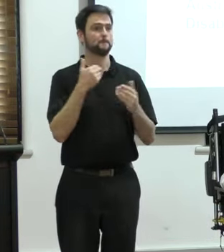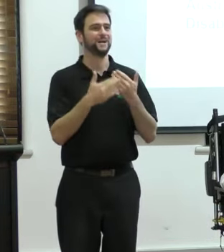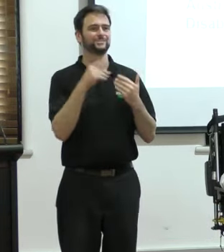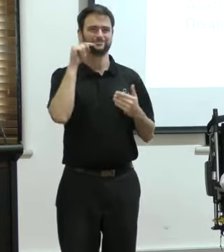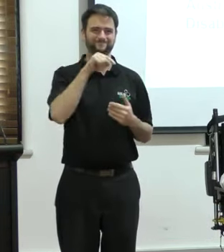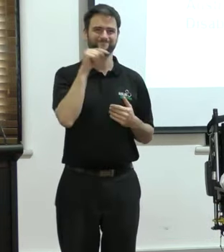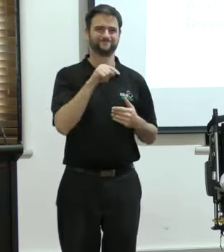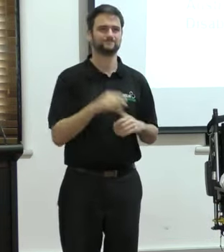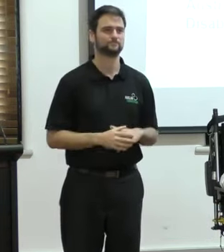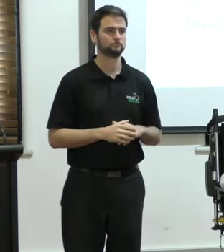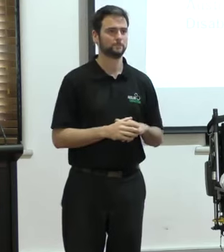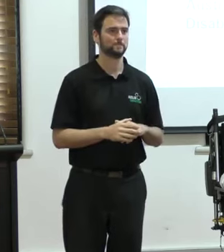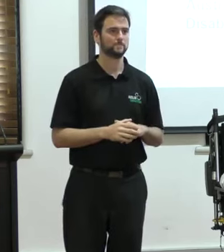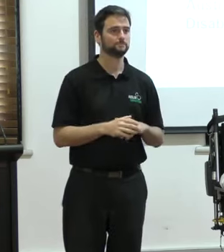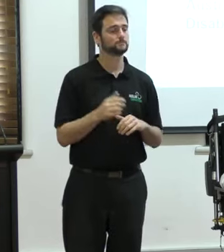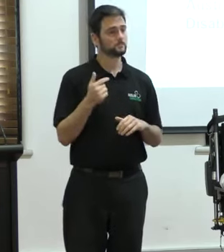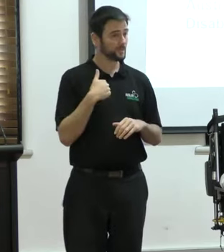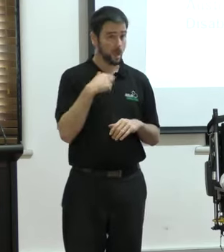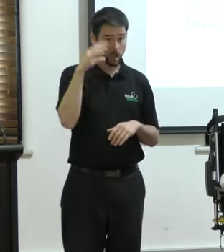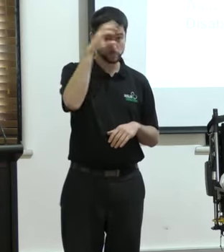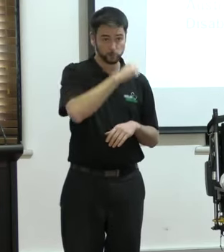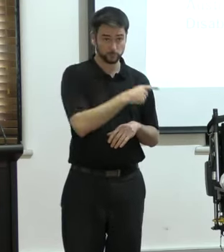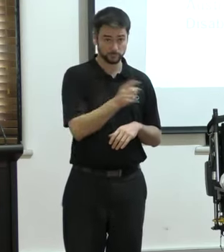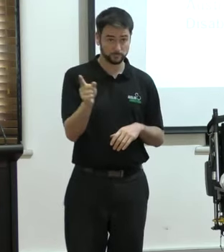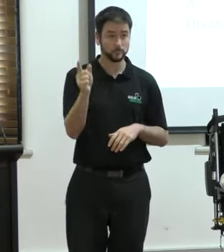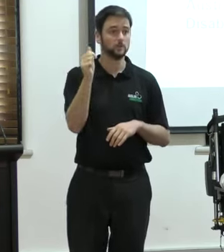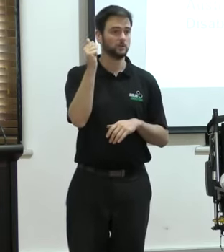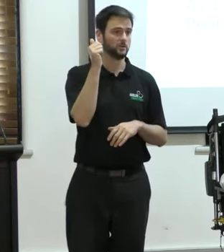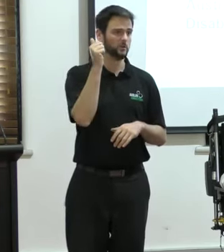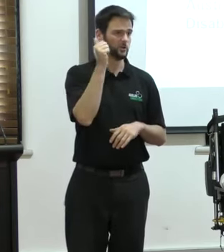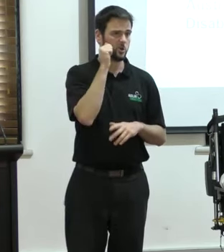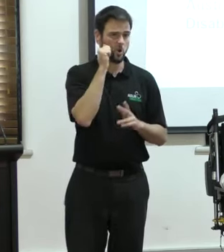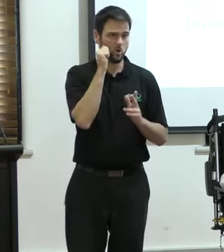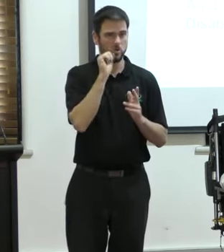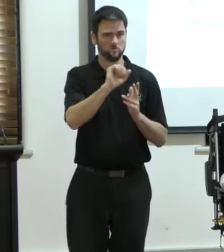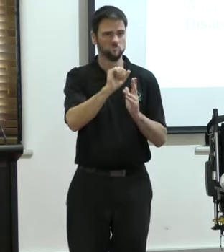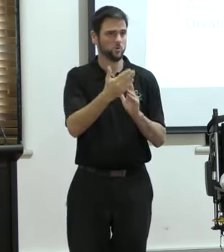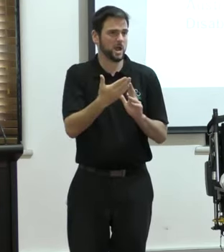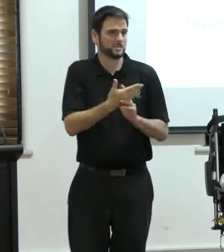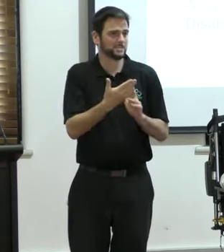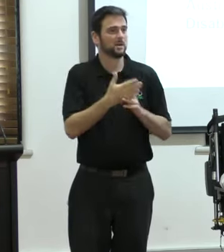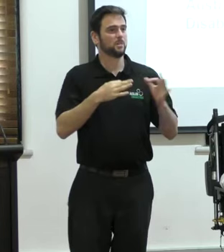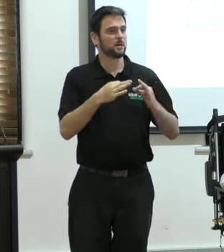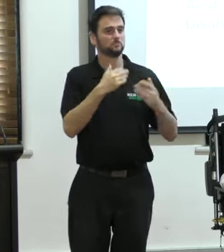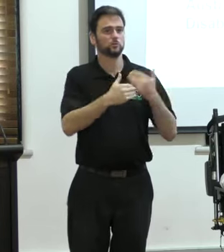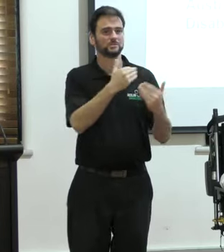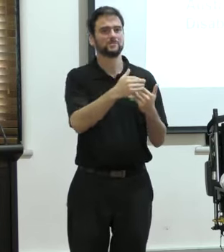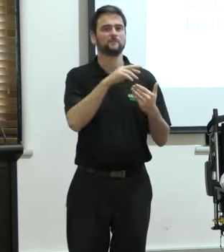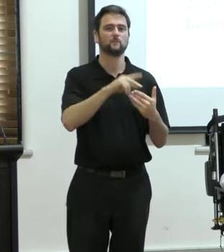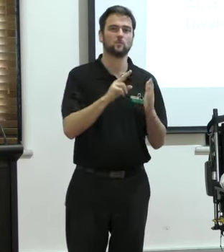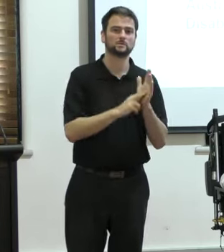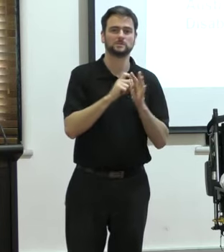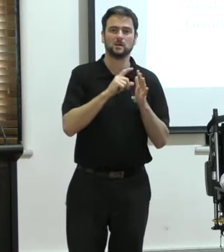been given access to the NDIS, you've already gone through the planning process in the